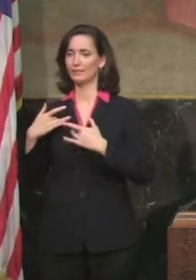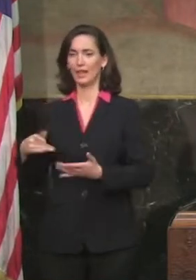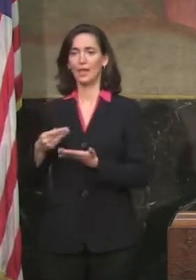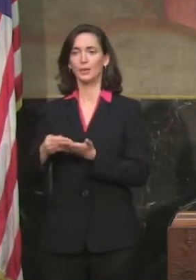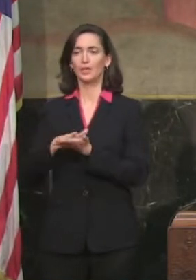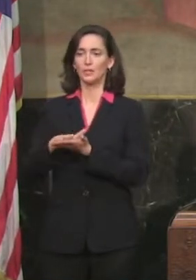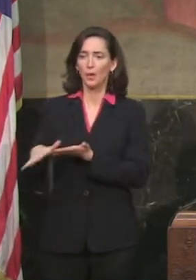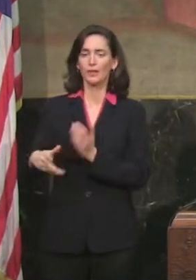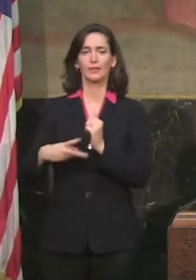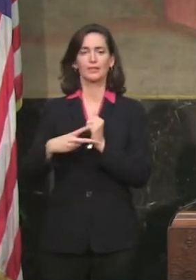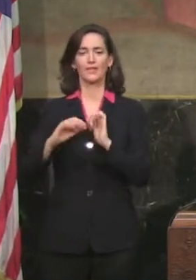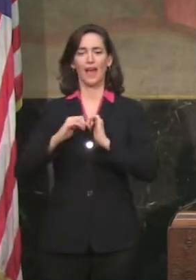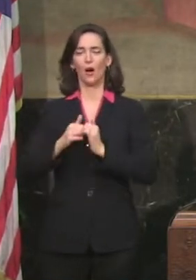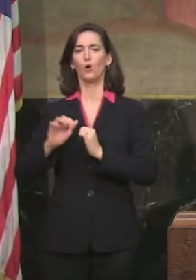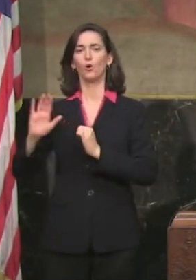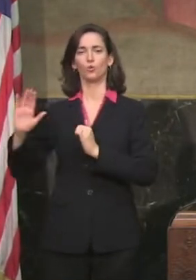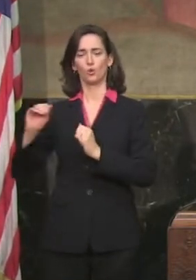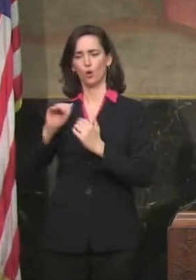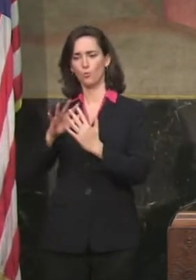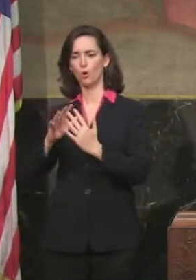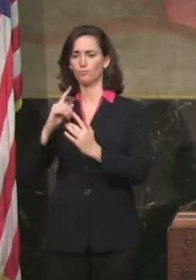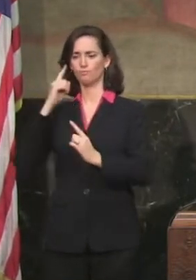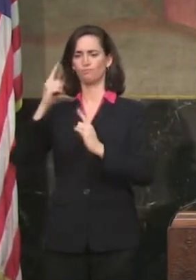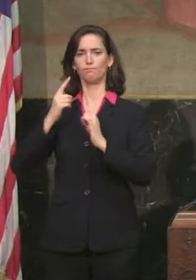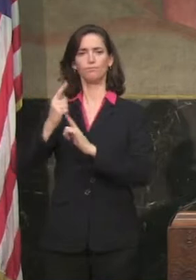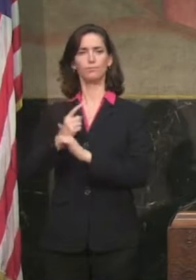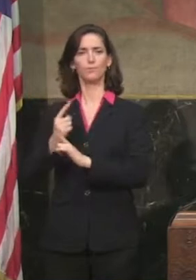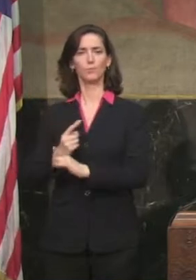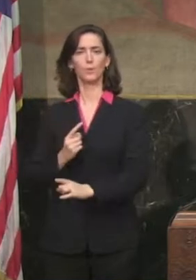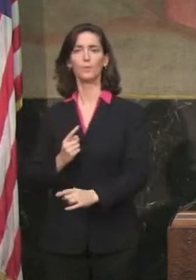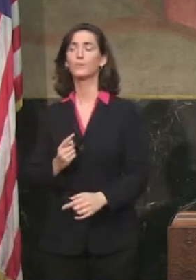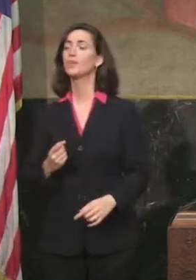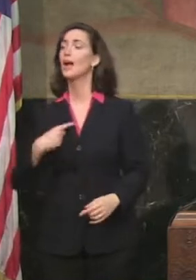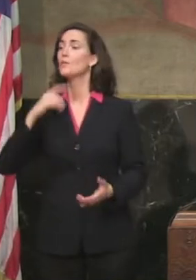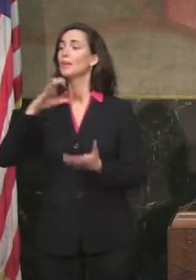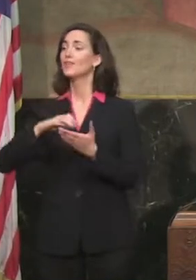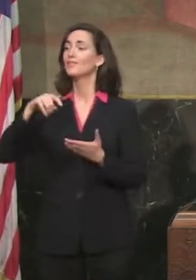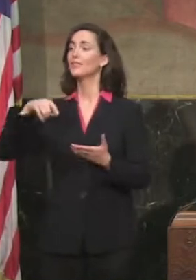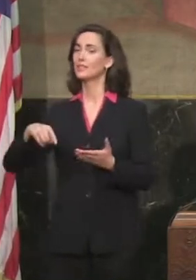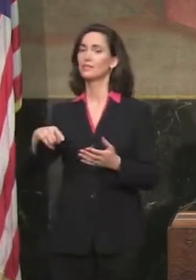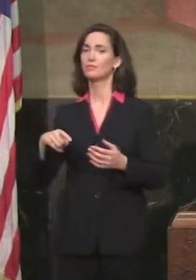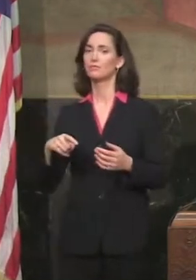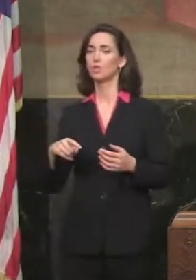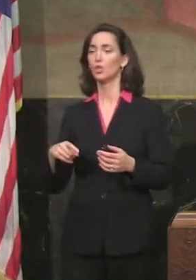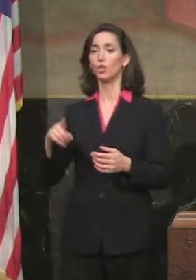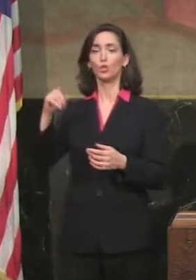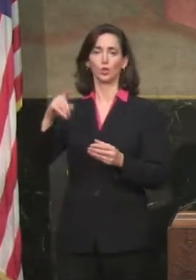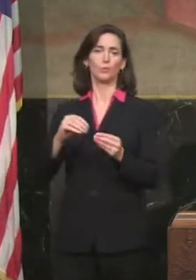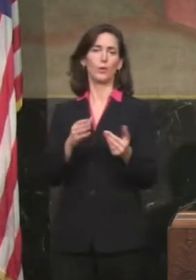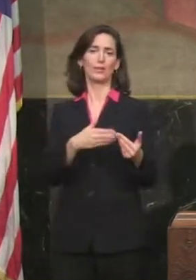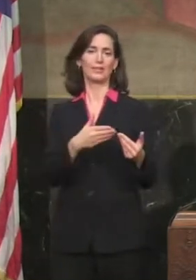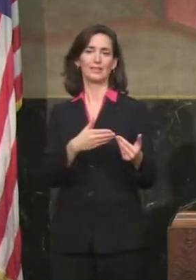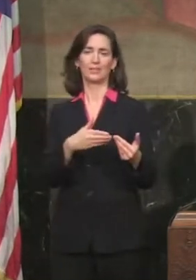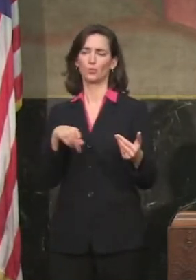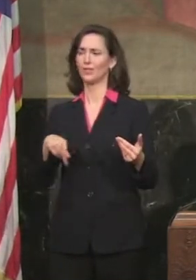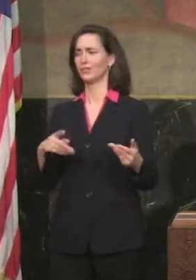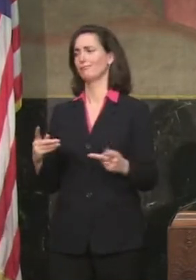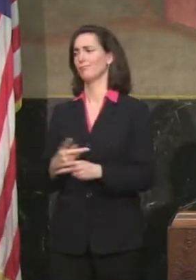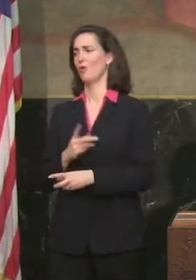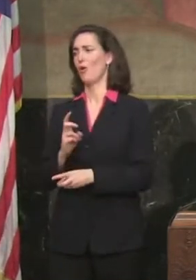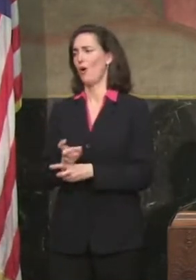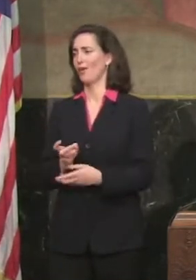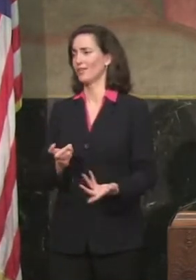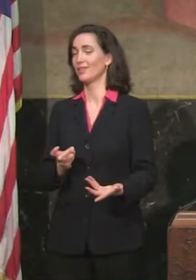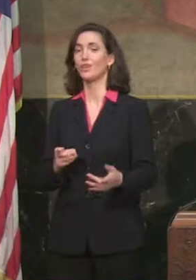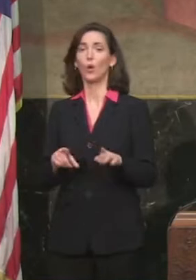saves money. I do believe this was much harder than it needed to be, and it certainly took